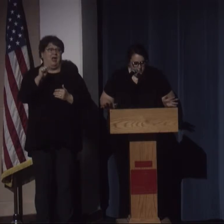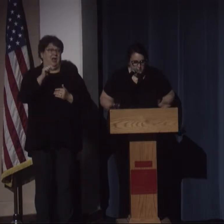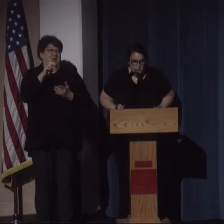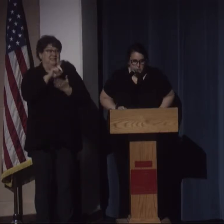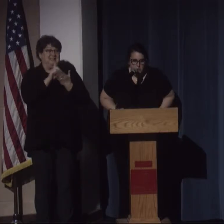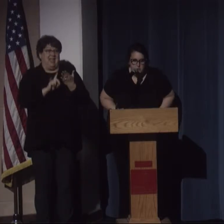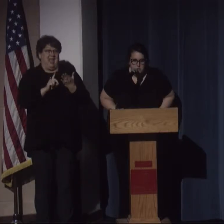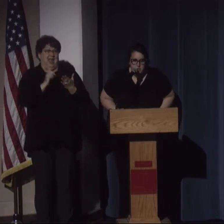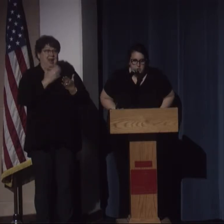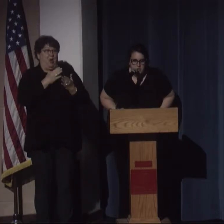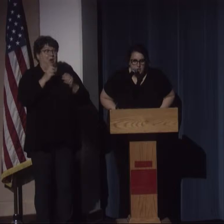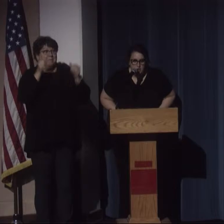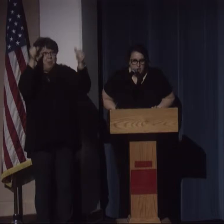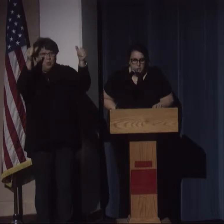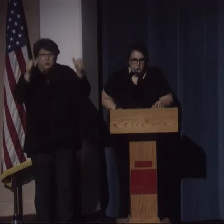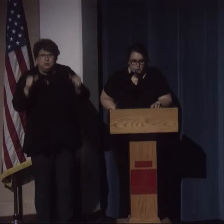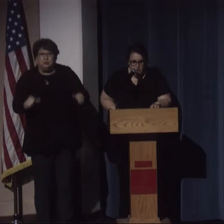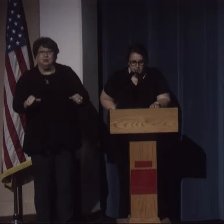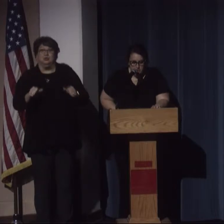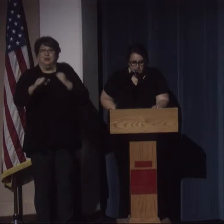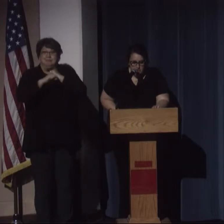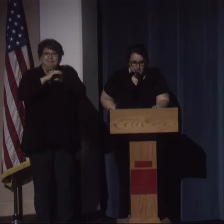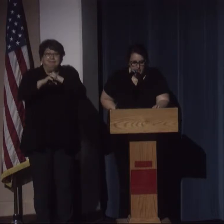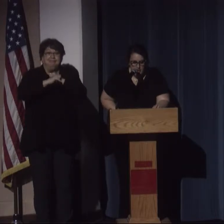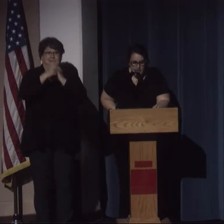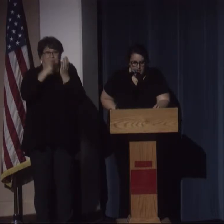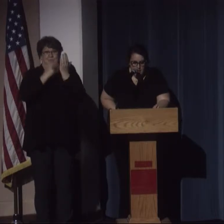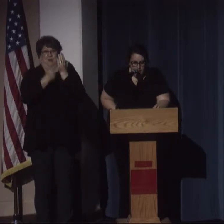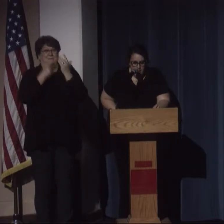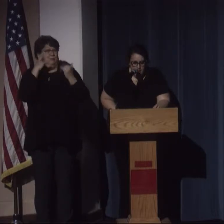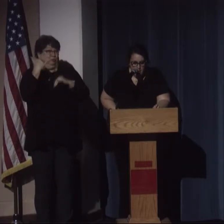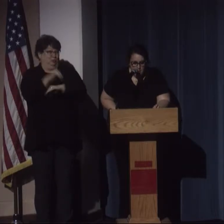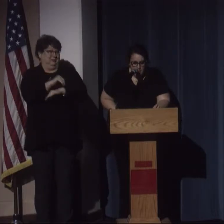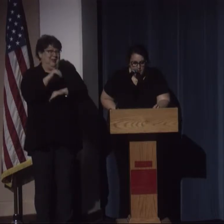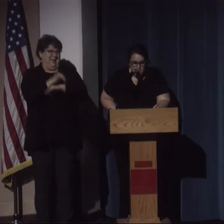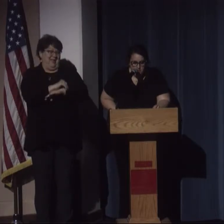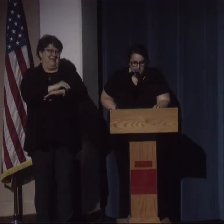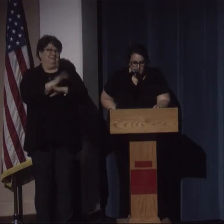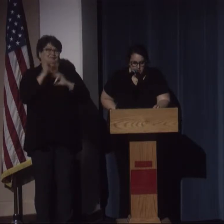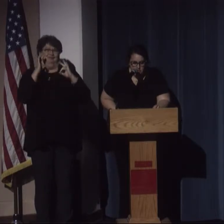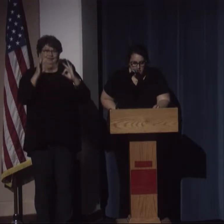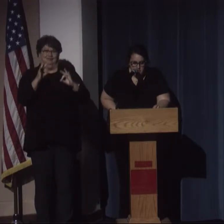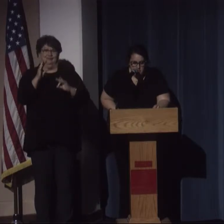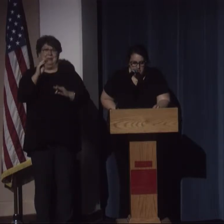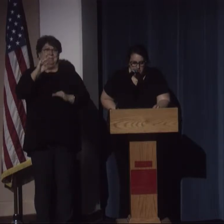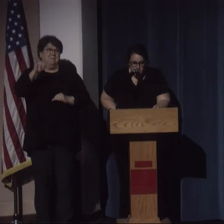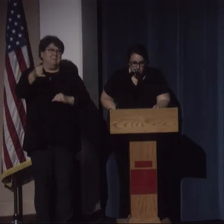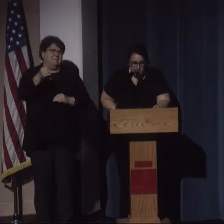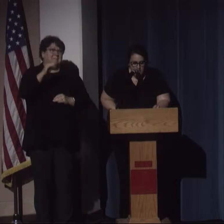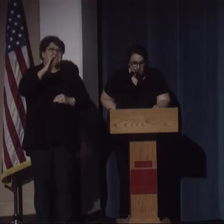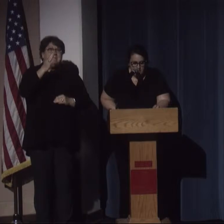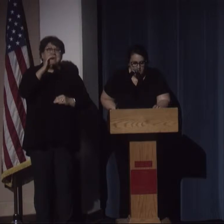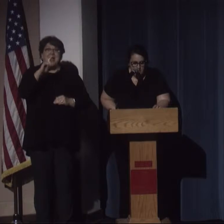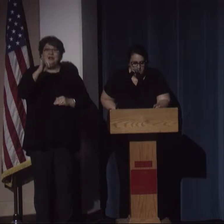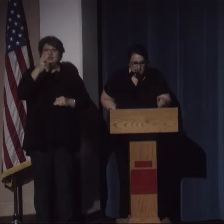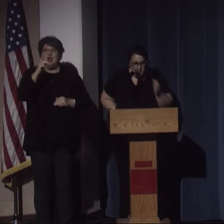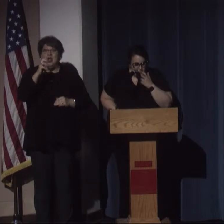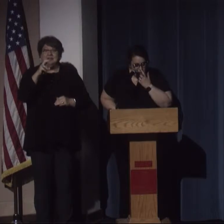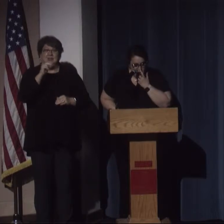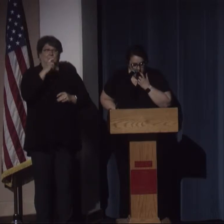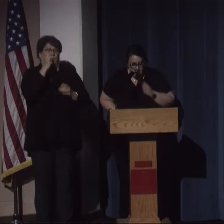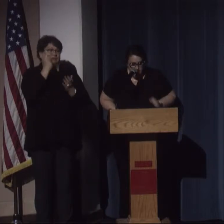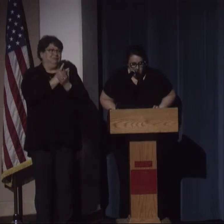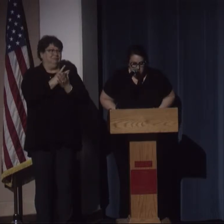our beautiful posters and our programs for tonight, and Mr. Michael Johnson and crew for getting us on the